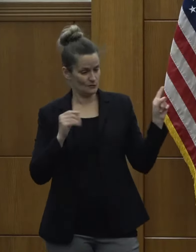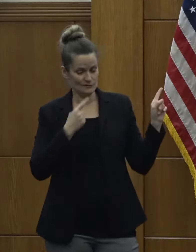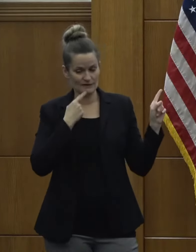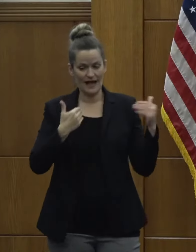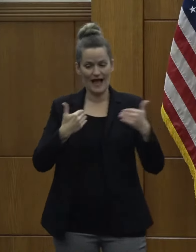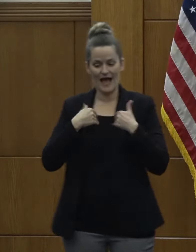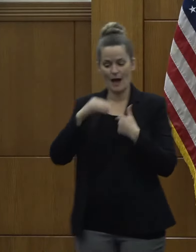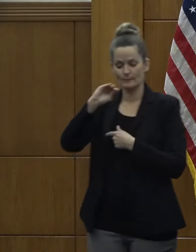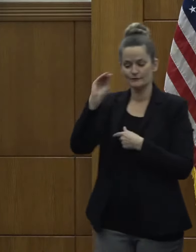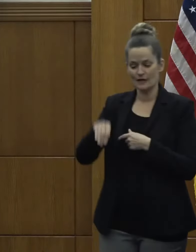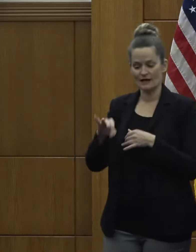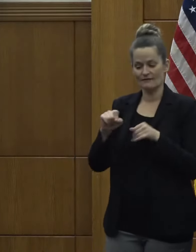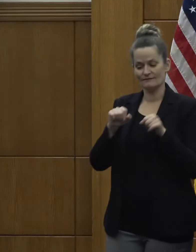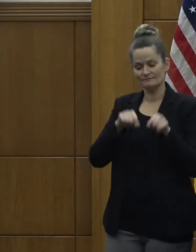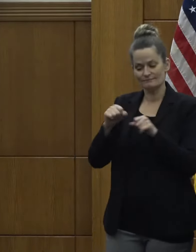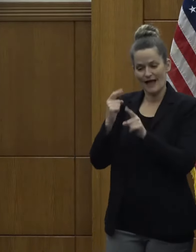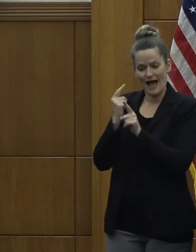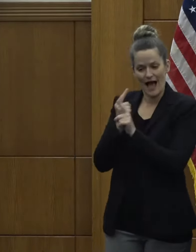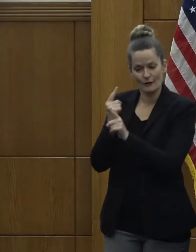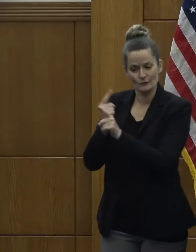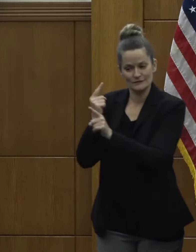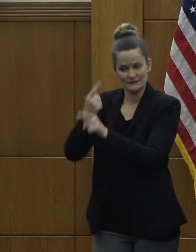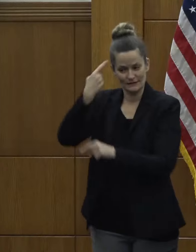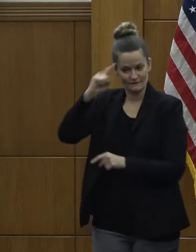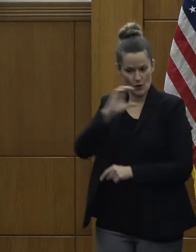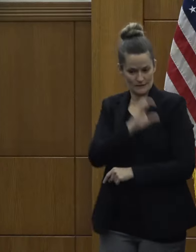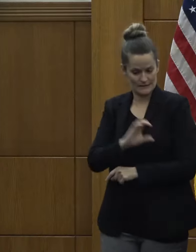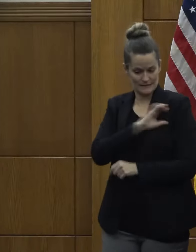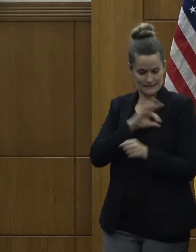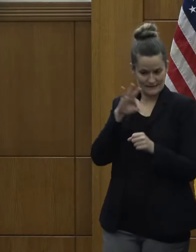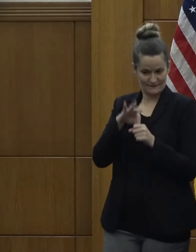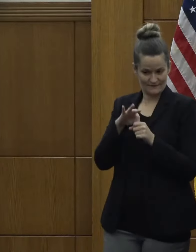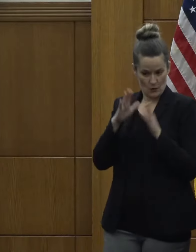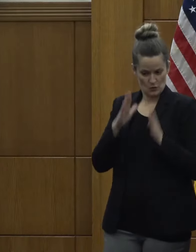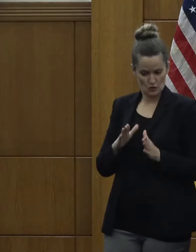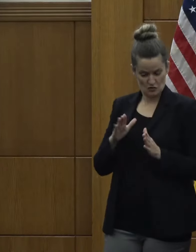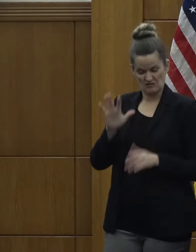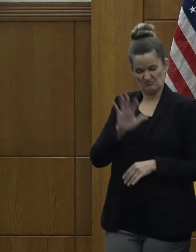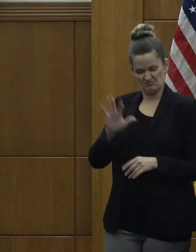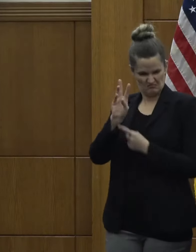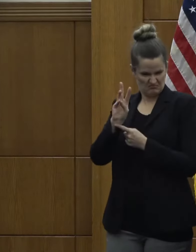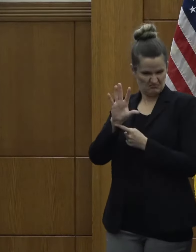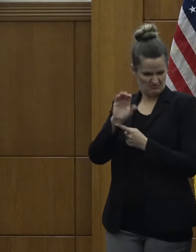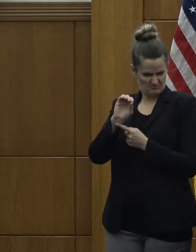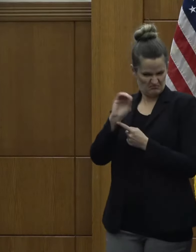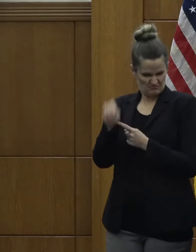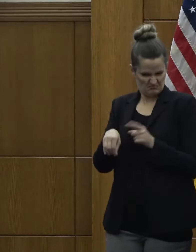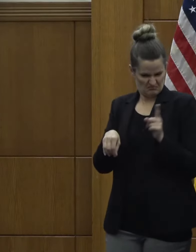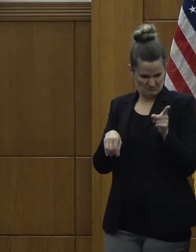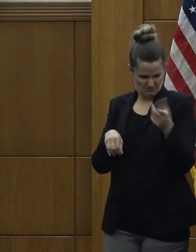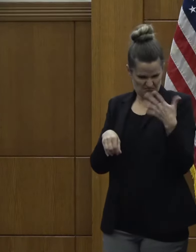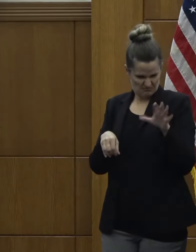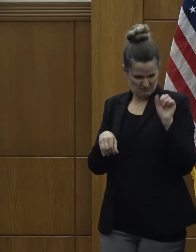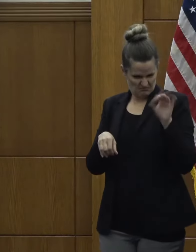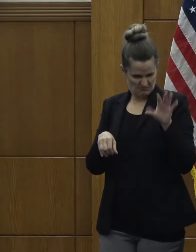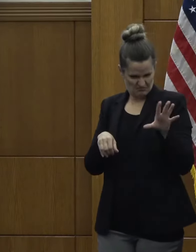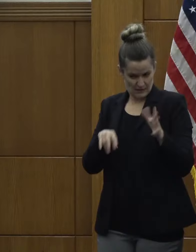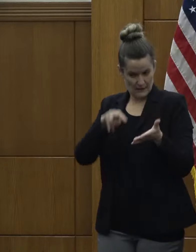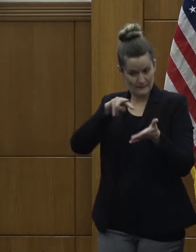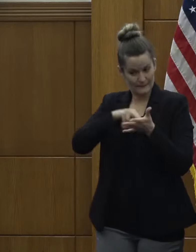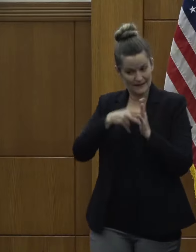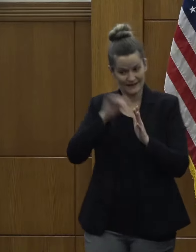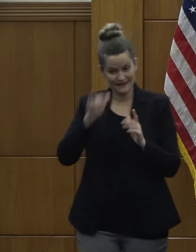between 65 and 70%. Does that mean that 3 out of 10 alleged non-citizens could have likely been